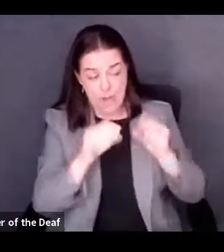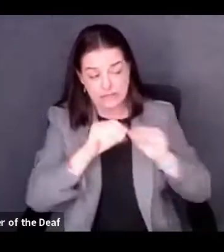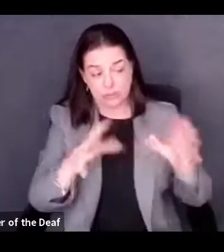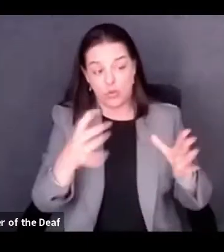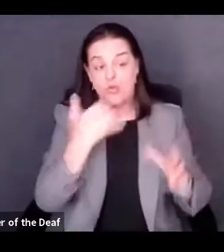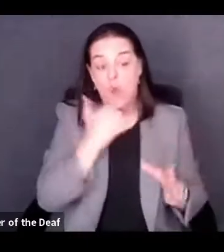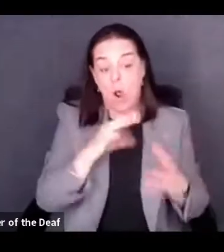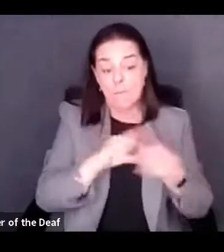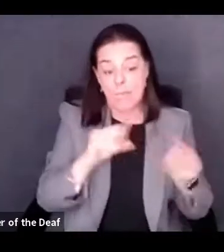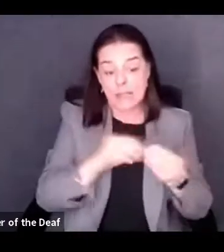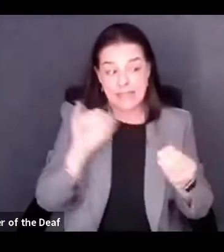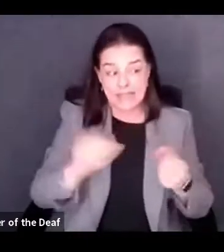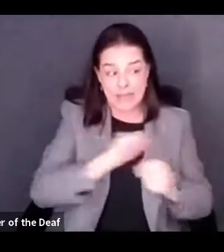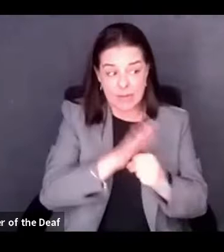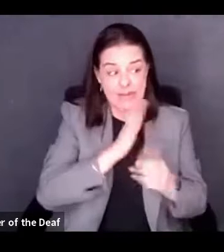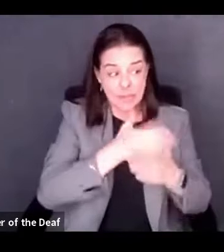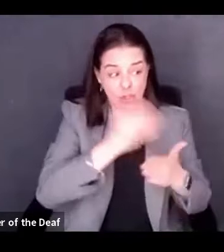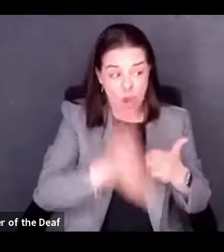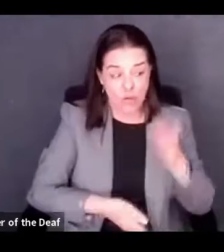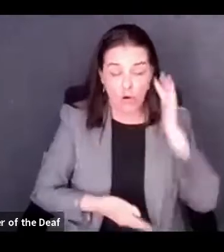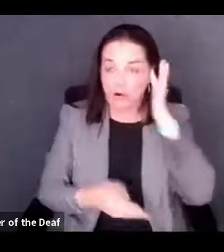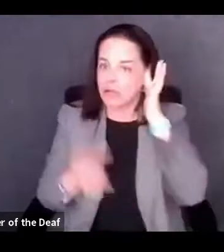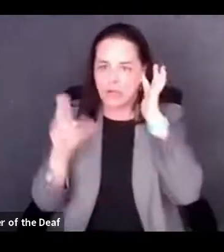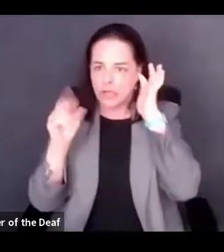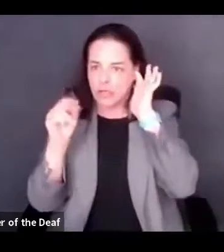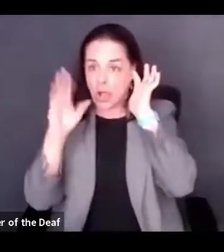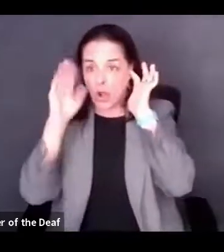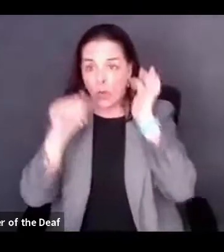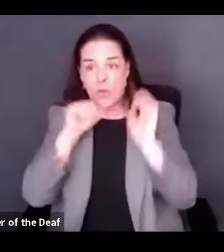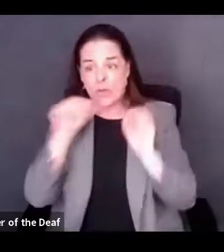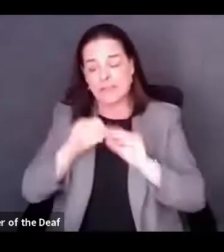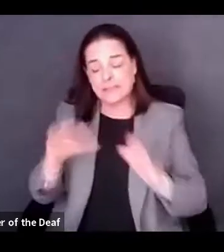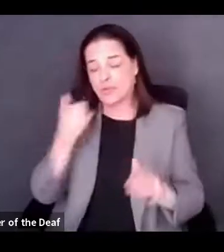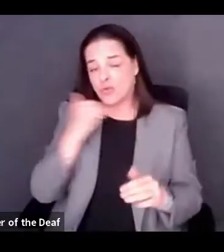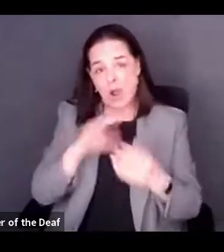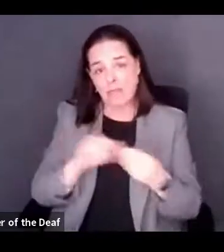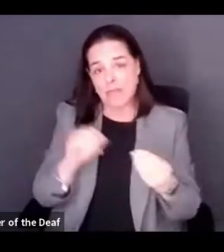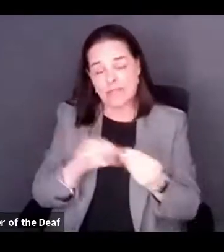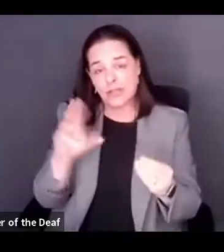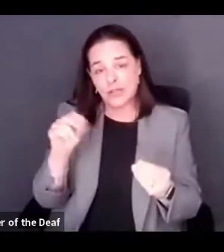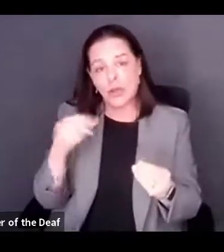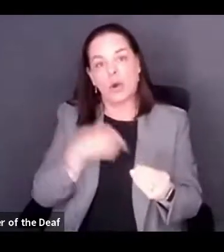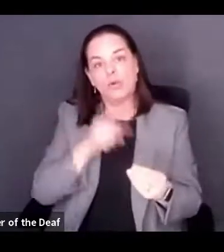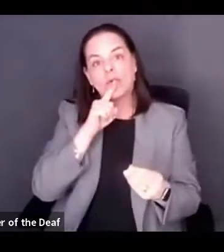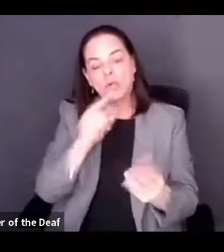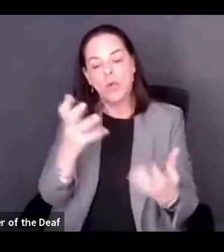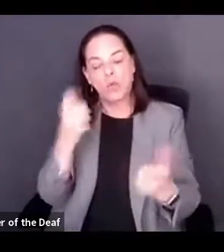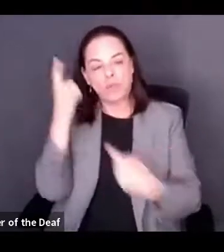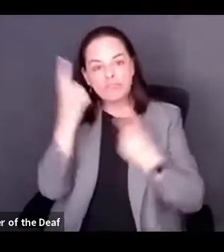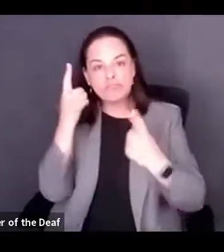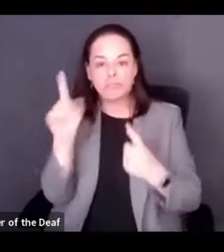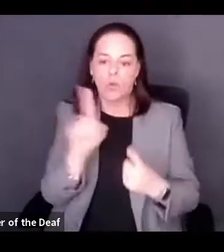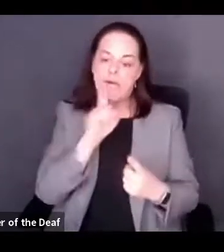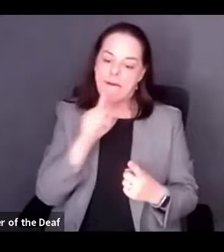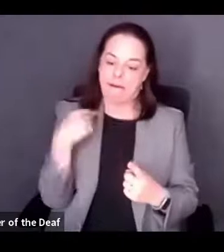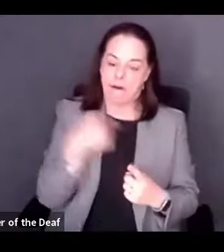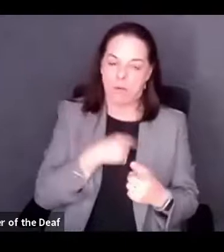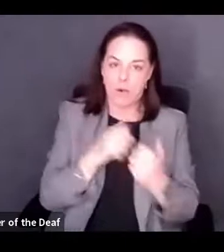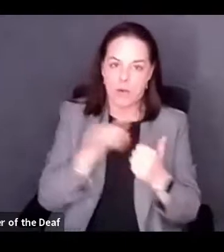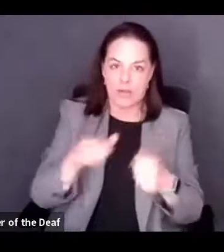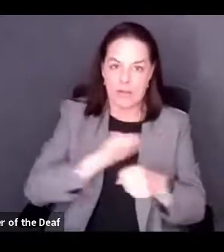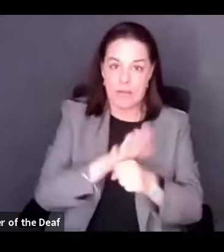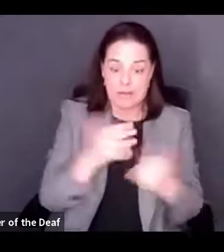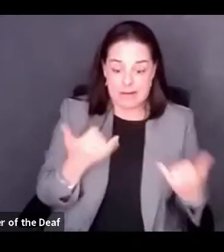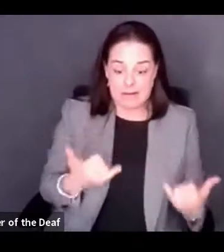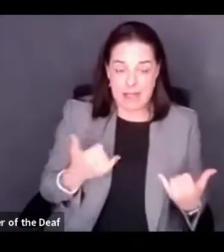is over? No, we hope that this doesn't send the wrong message. We really want to consider where we are with the pandemic. We